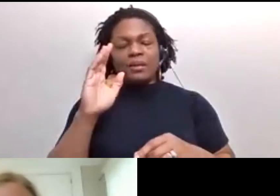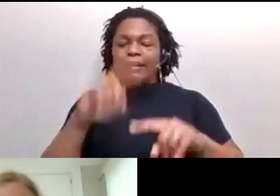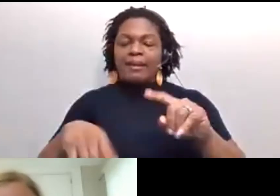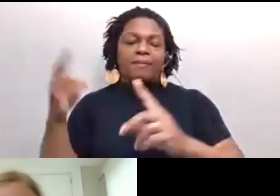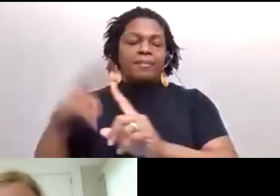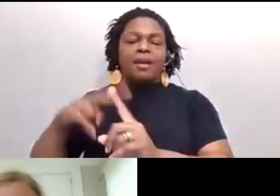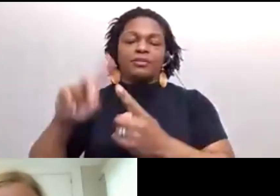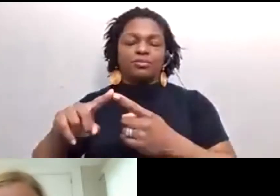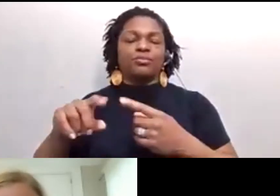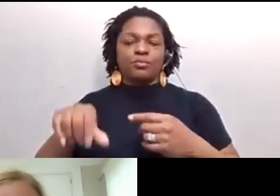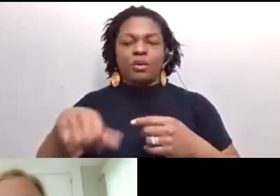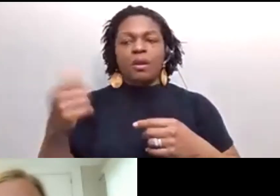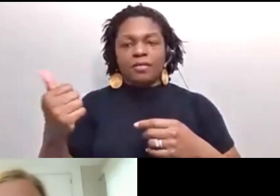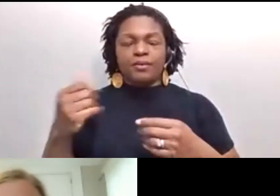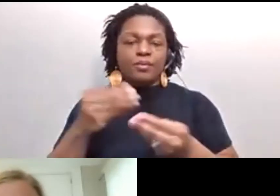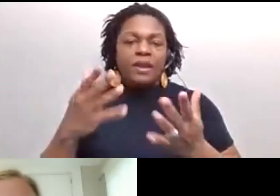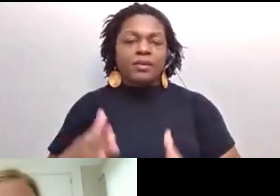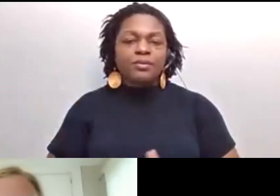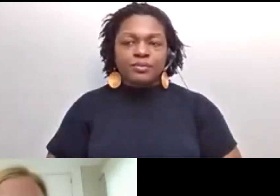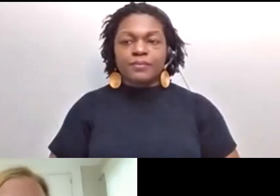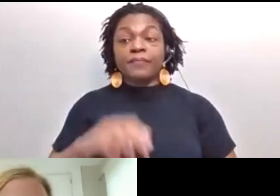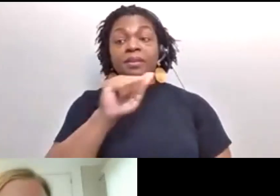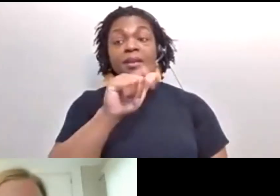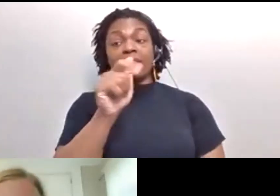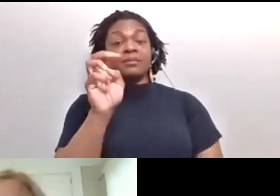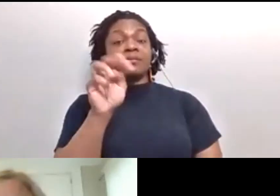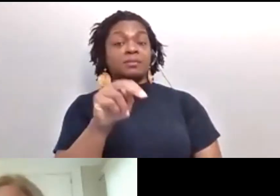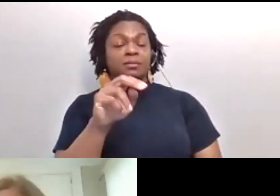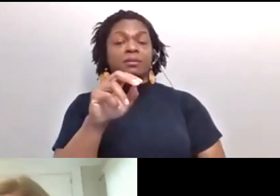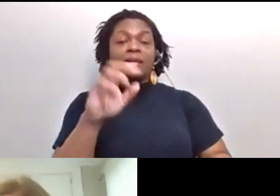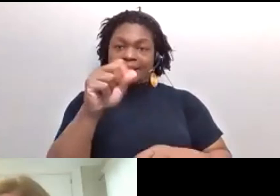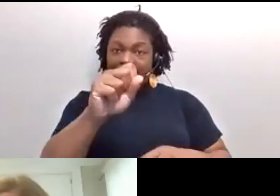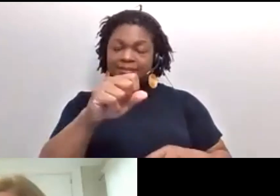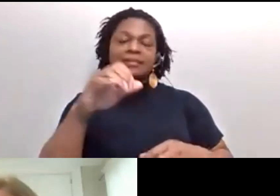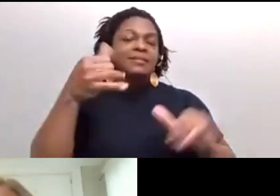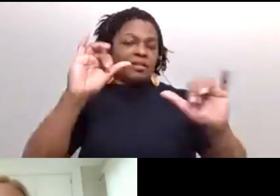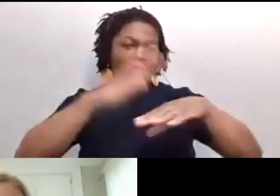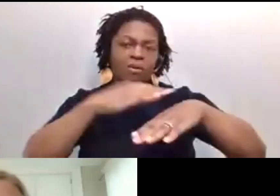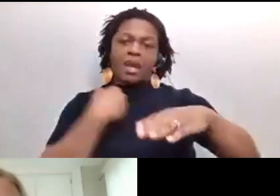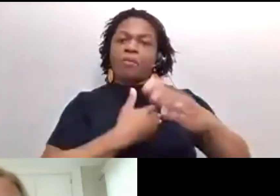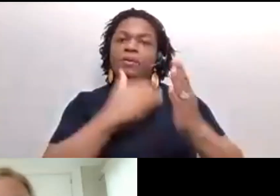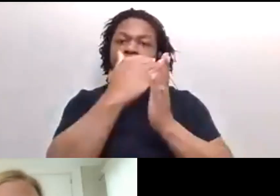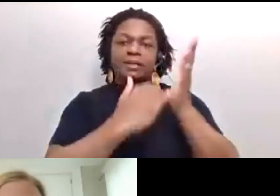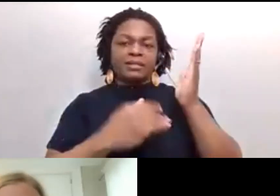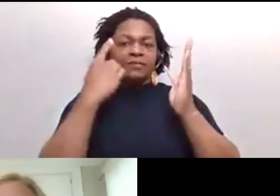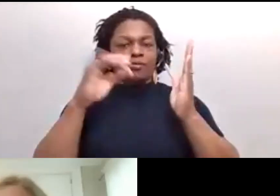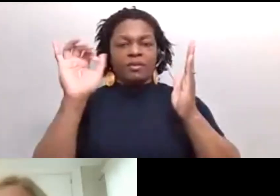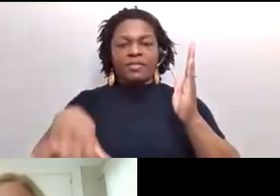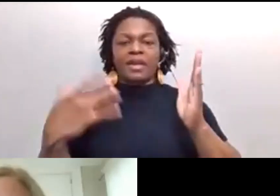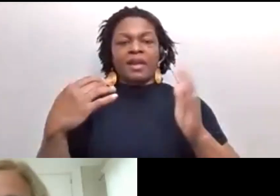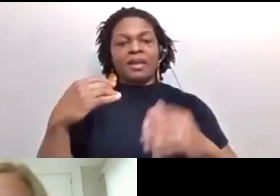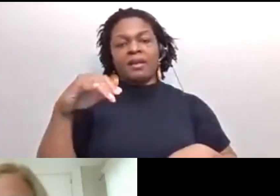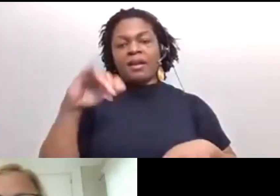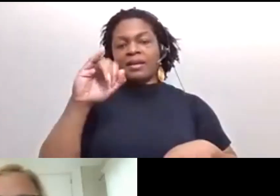Okay. Yes, and it is on our list for the enhanced FMAP. We're just disappointed that we have to use that to